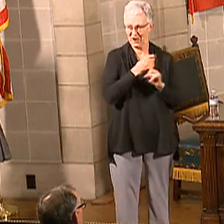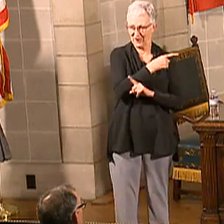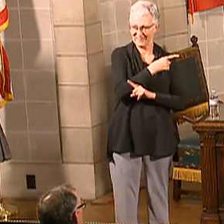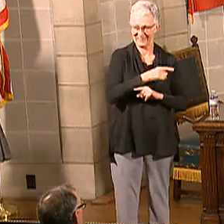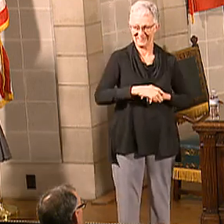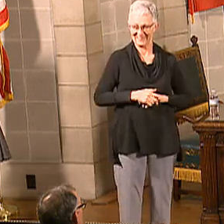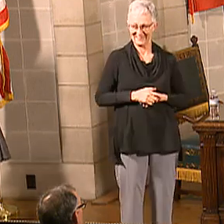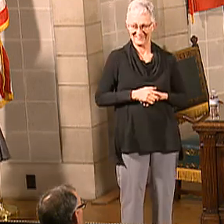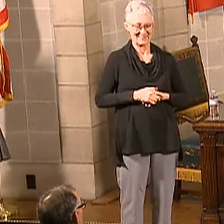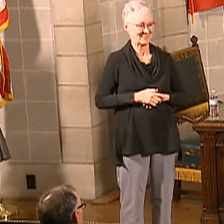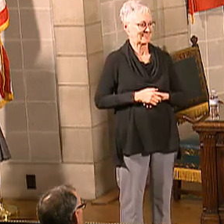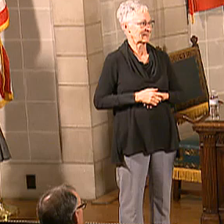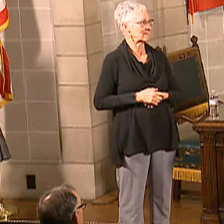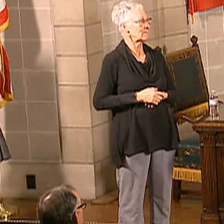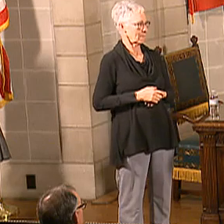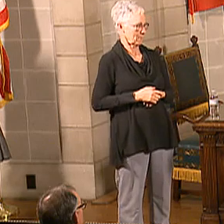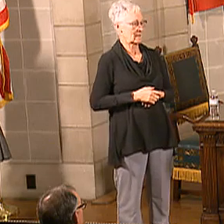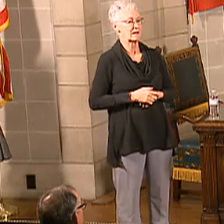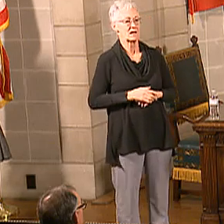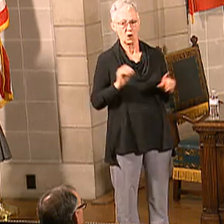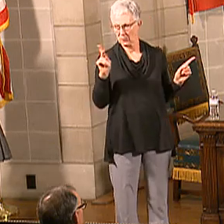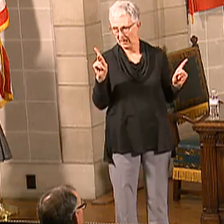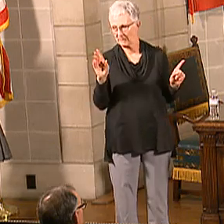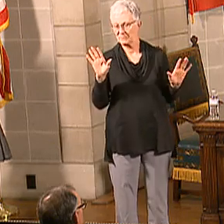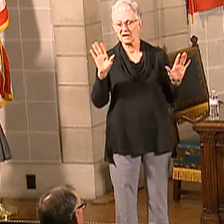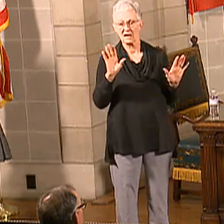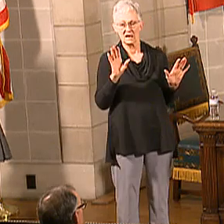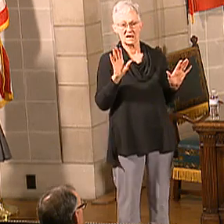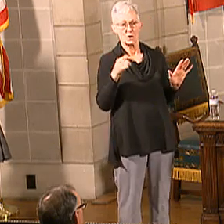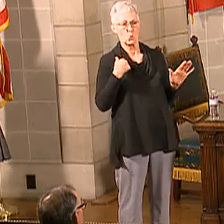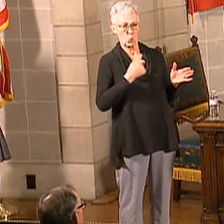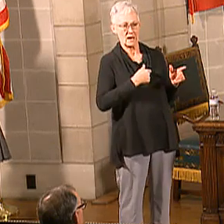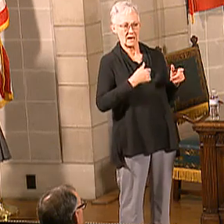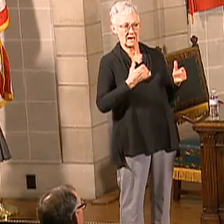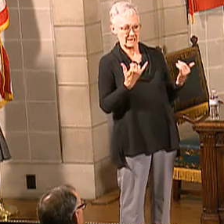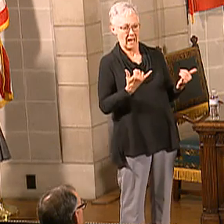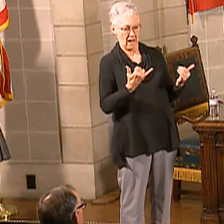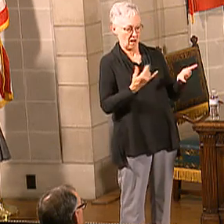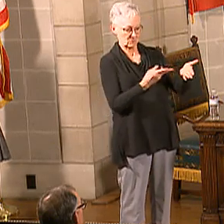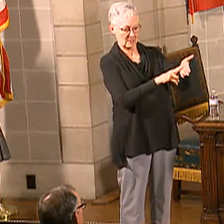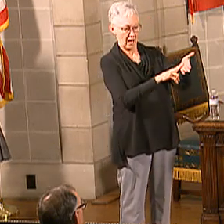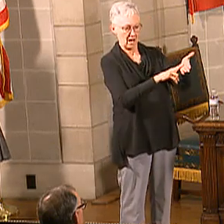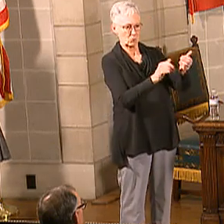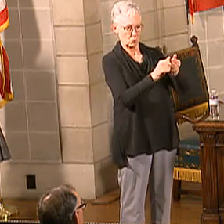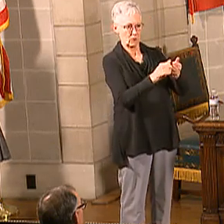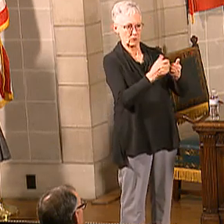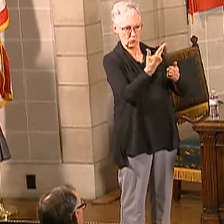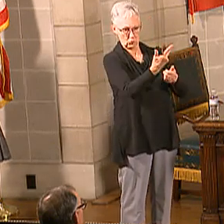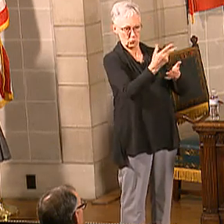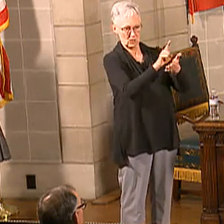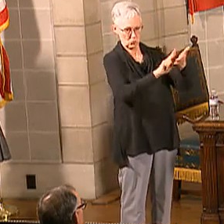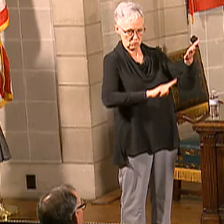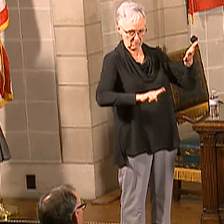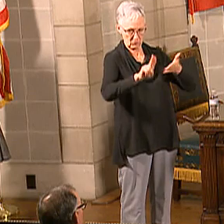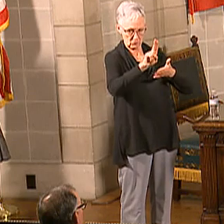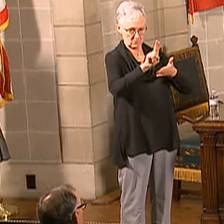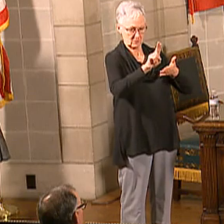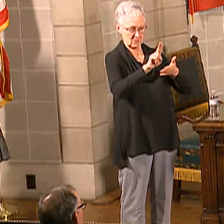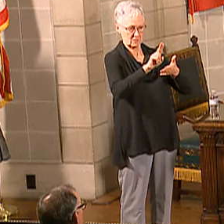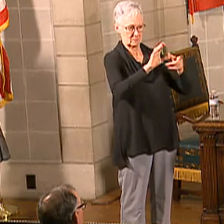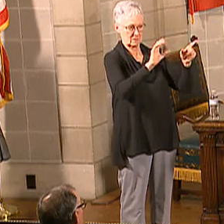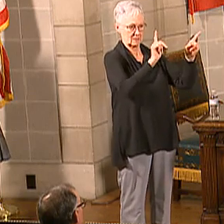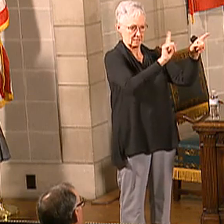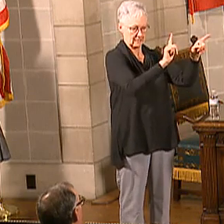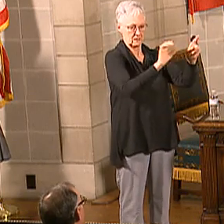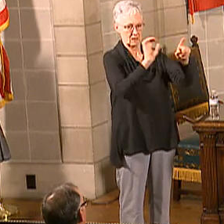students. So apparently that was about the beds that we have contracted with. So again, we're going to be working through, we've just signed the contract today